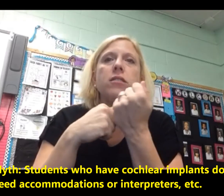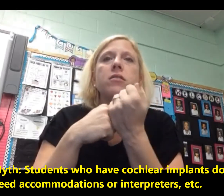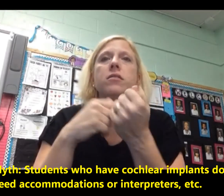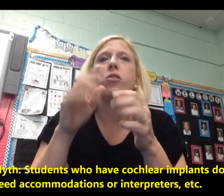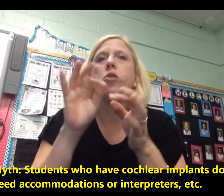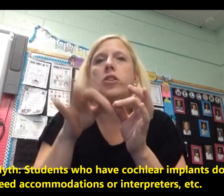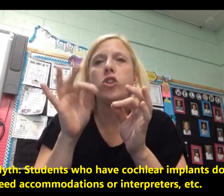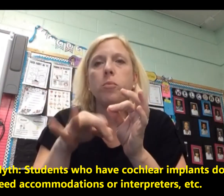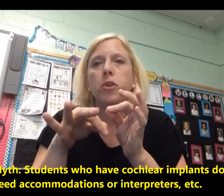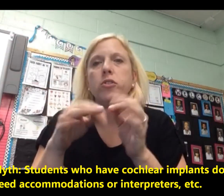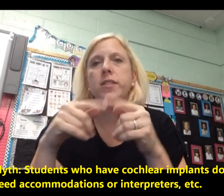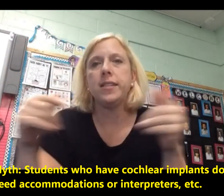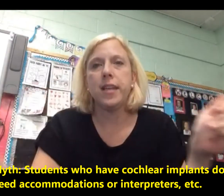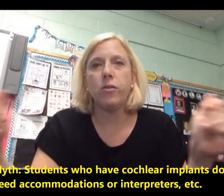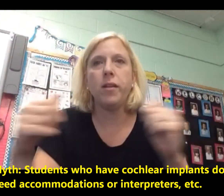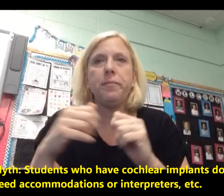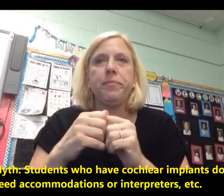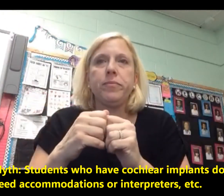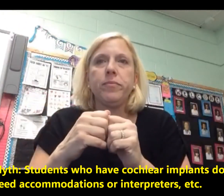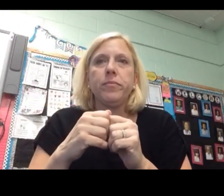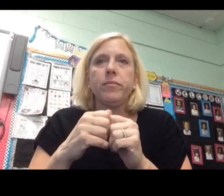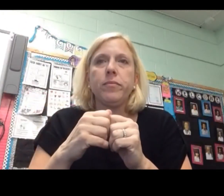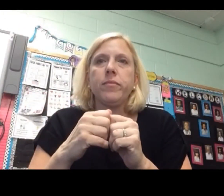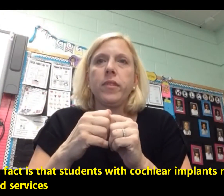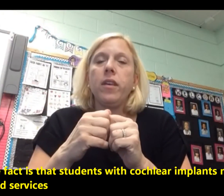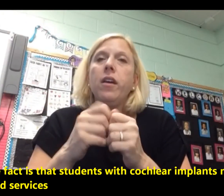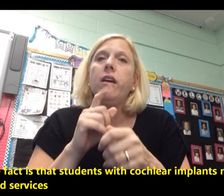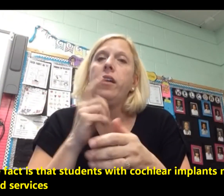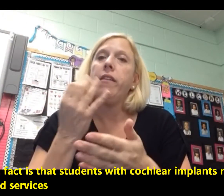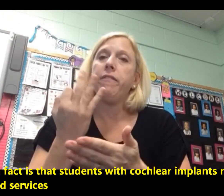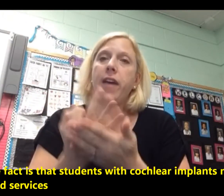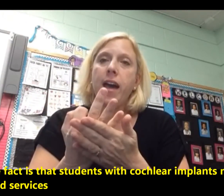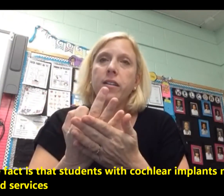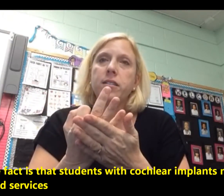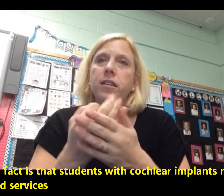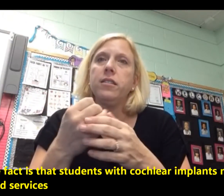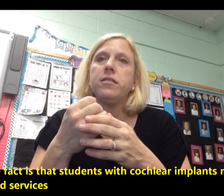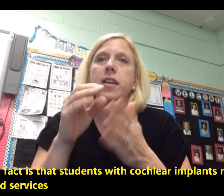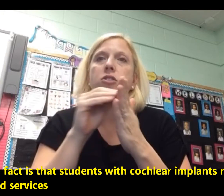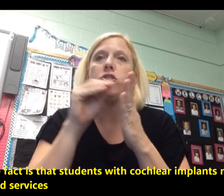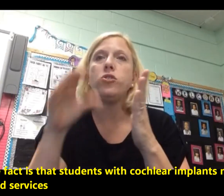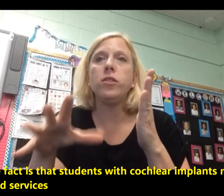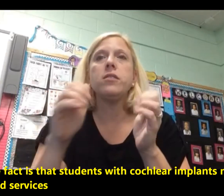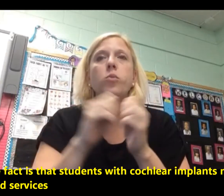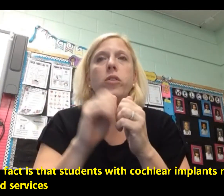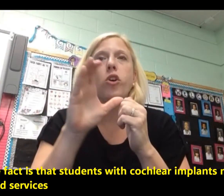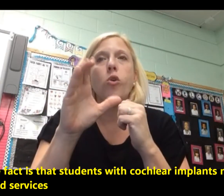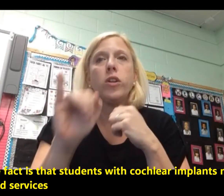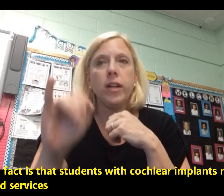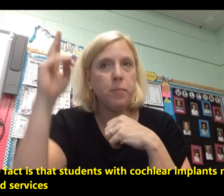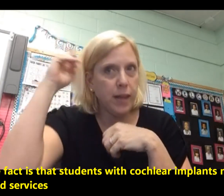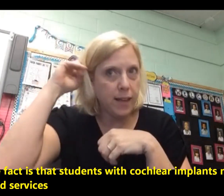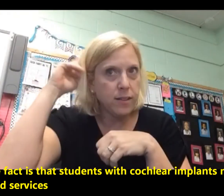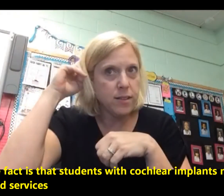or interpreters, etc. The fact is that students with cochlear implants